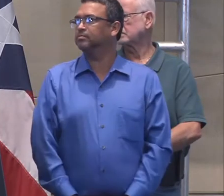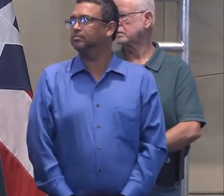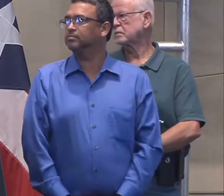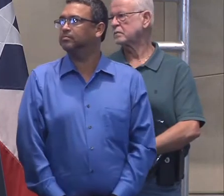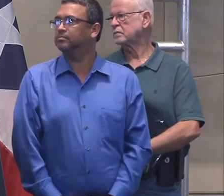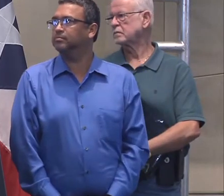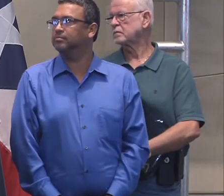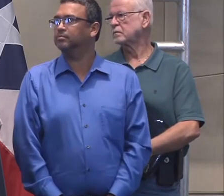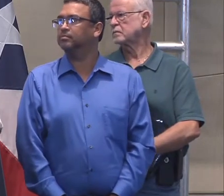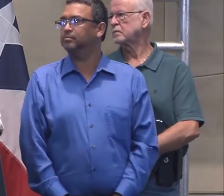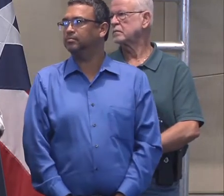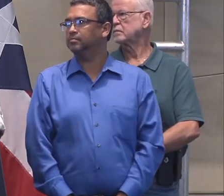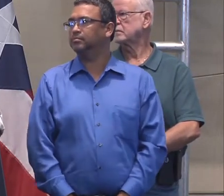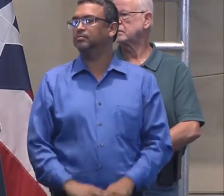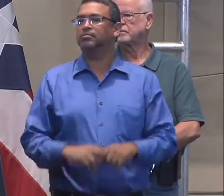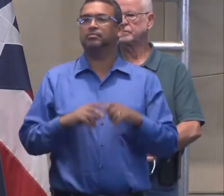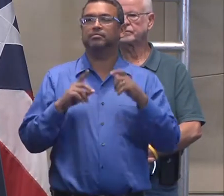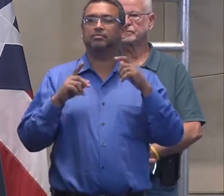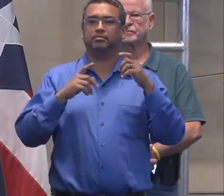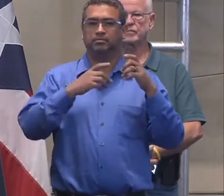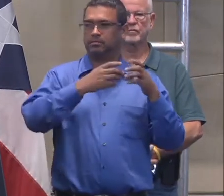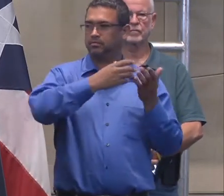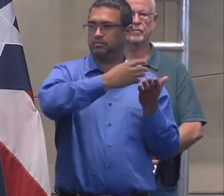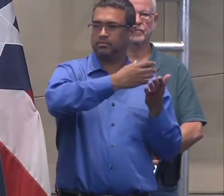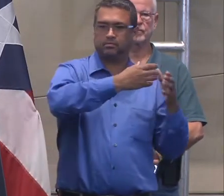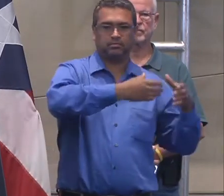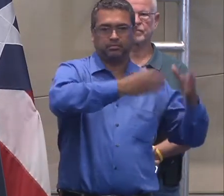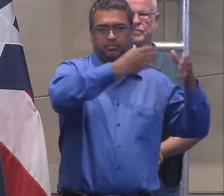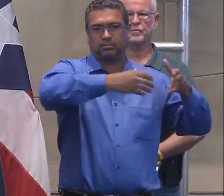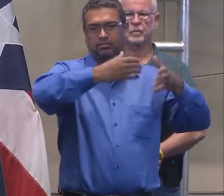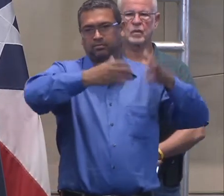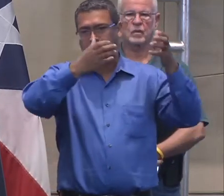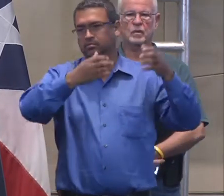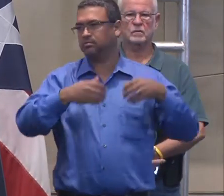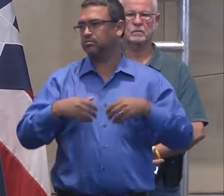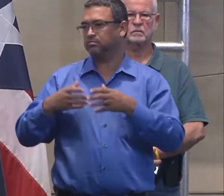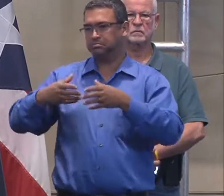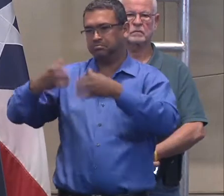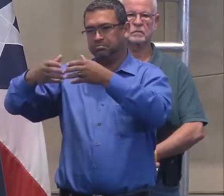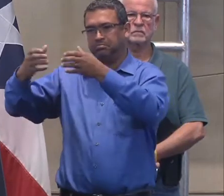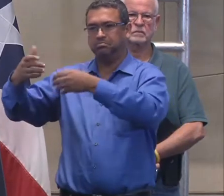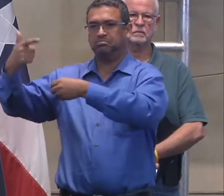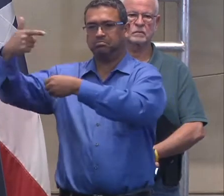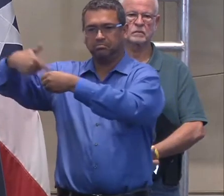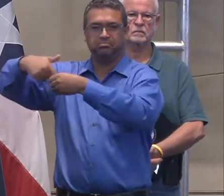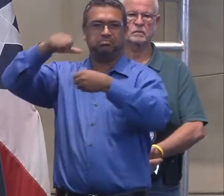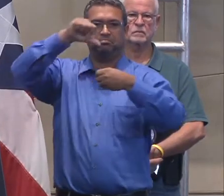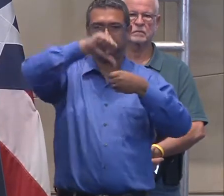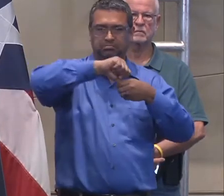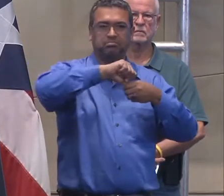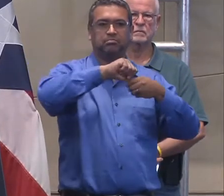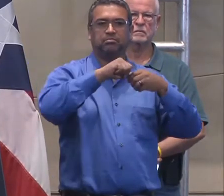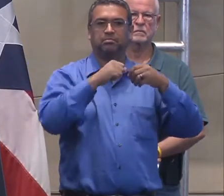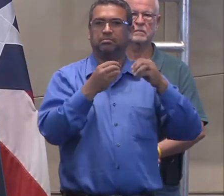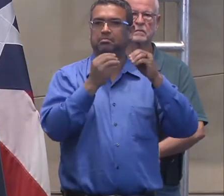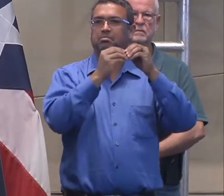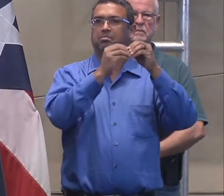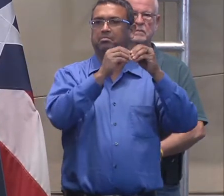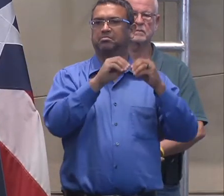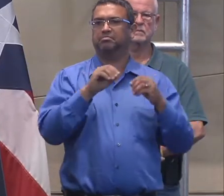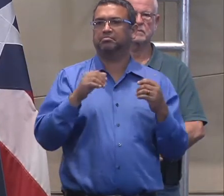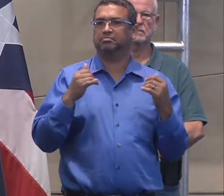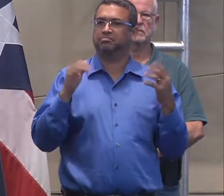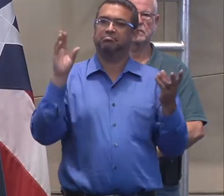Barrels of diesel and gasoline in Puerto Rico have increased from yesterday, about 10,000